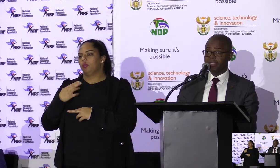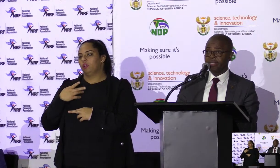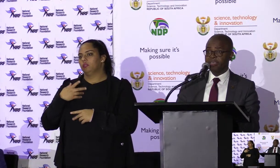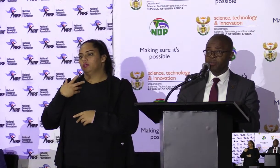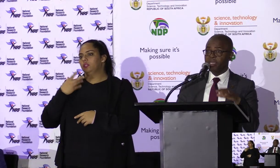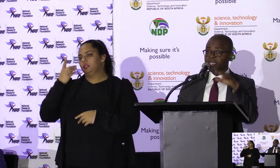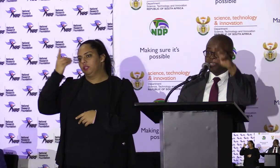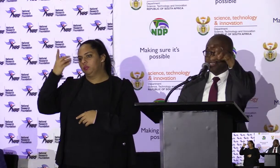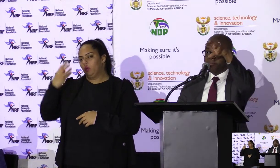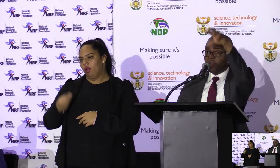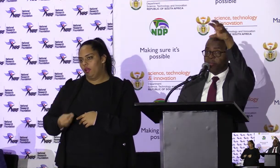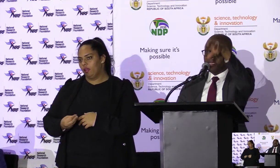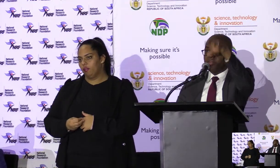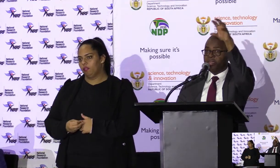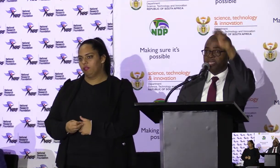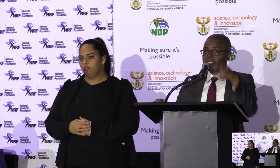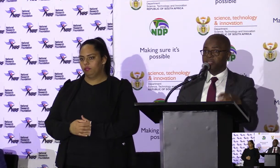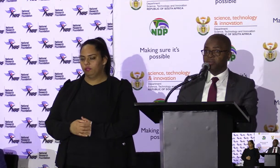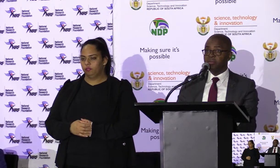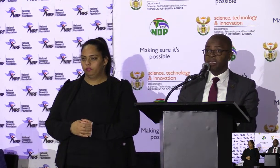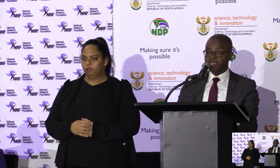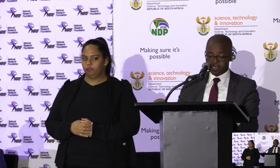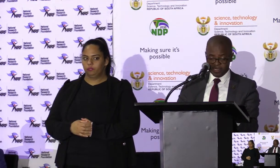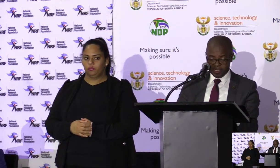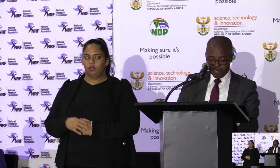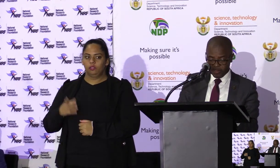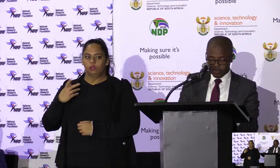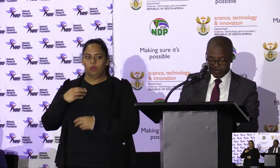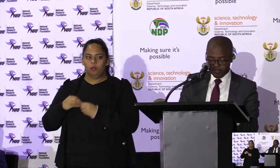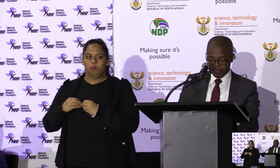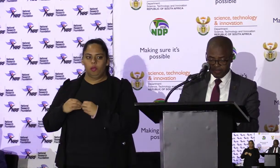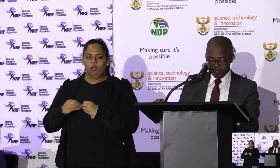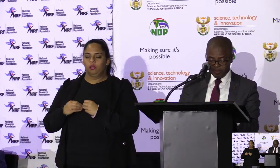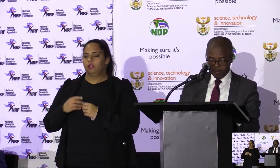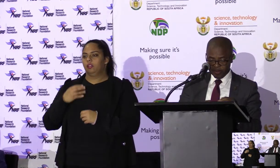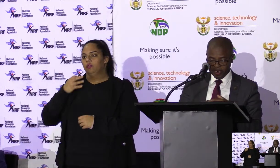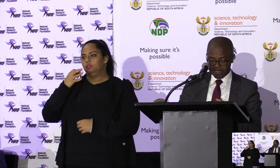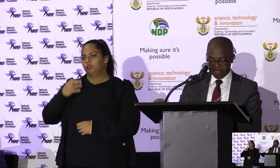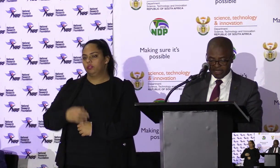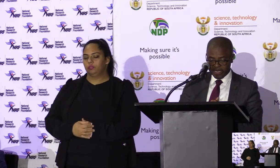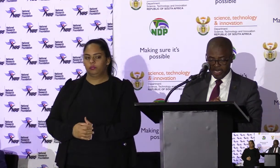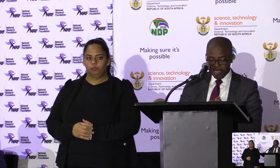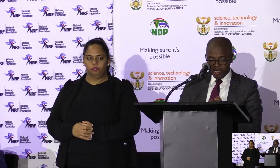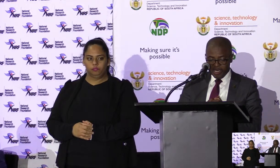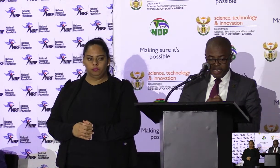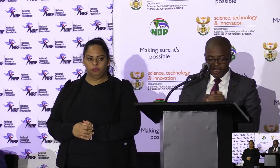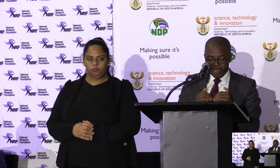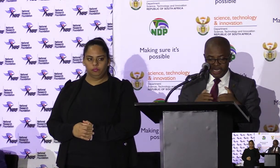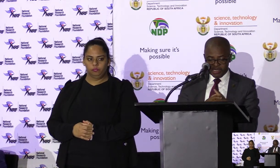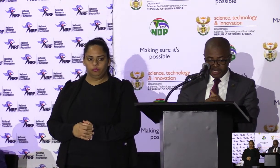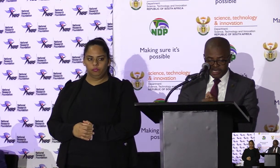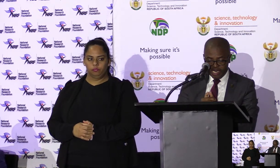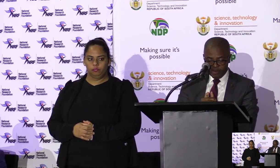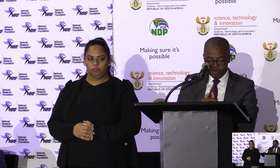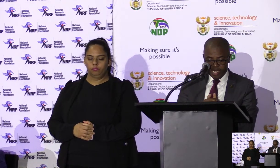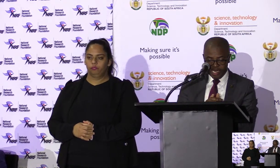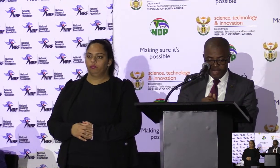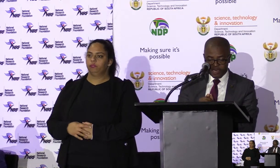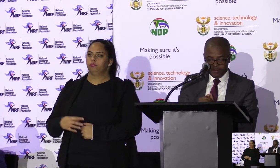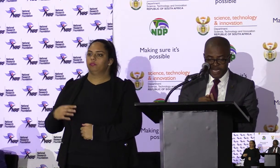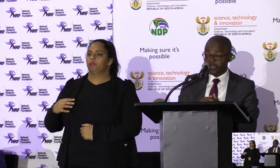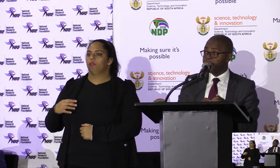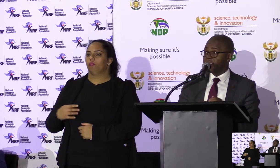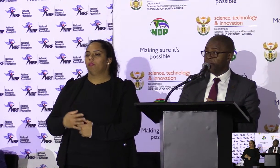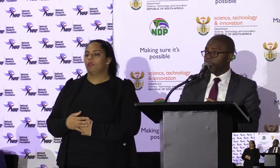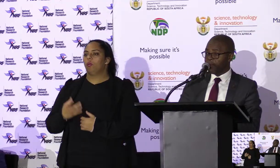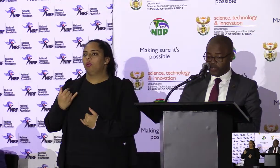we're having. We need some Nobel laureates to emerge out of people attending. Ladies and gentlemen, may I